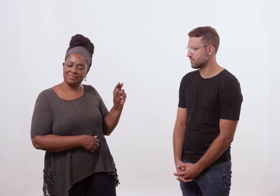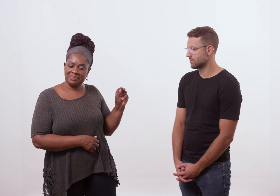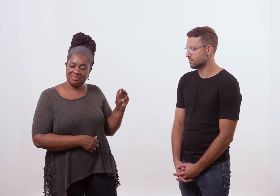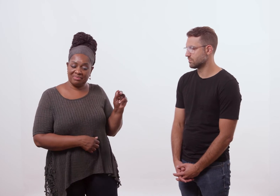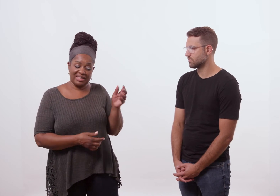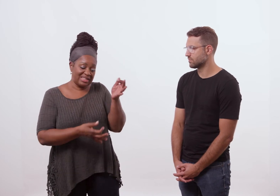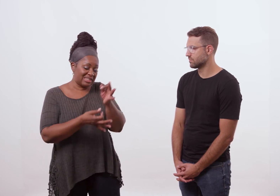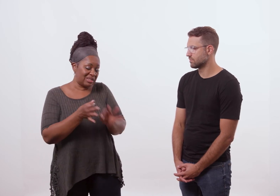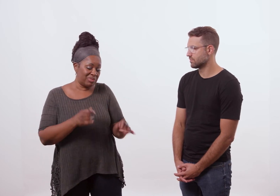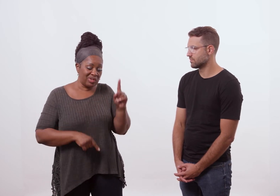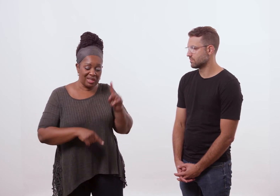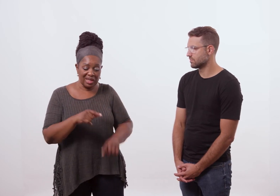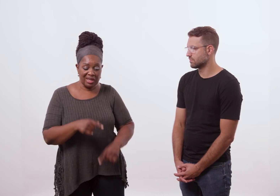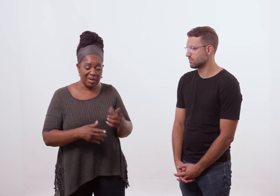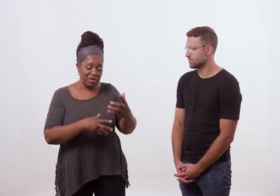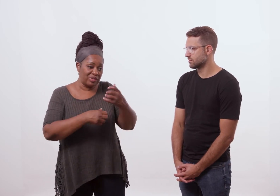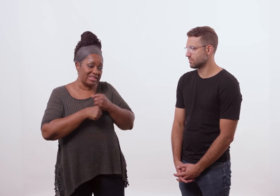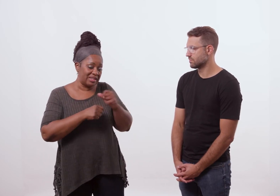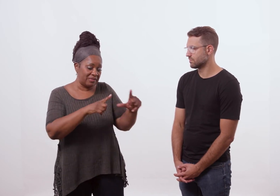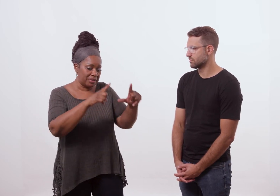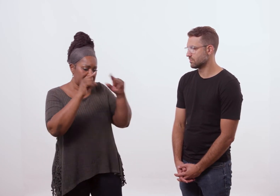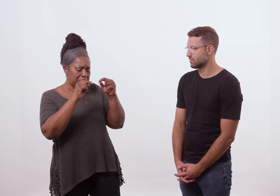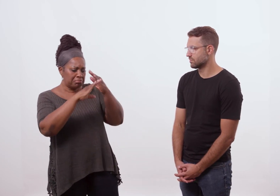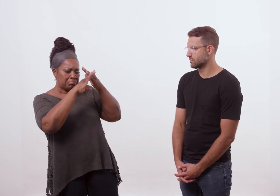It simply cannot be received.